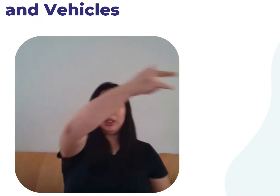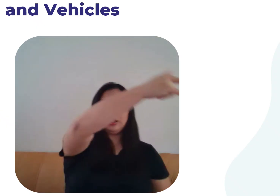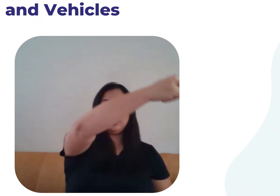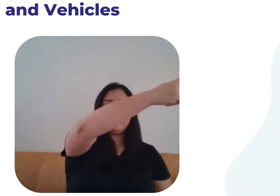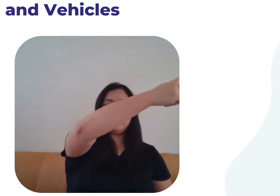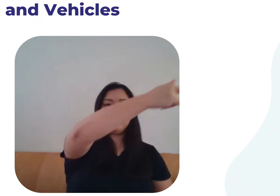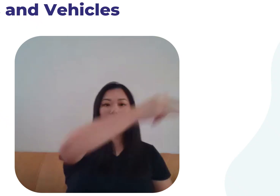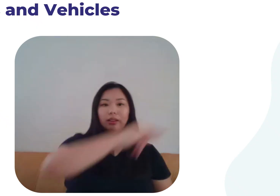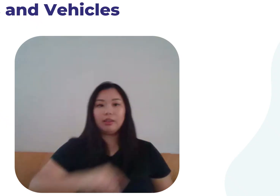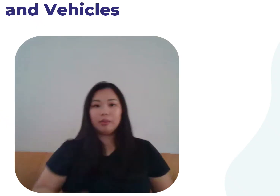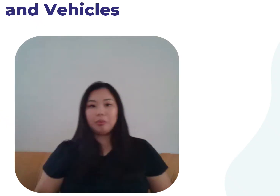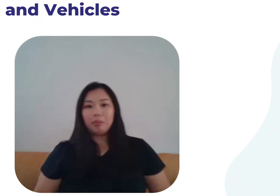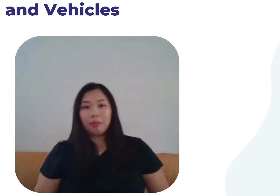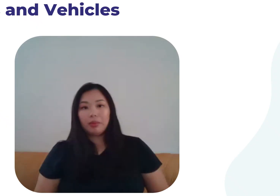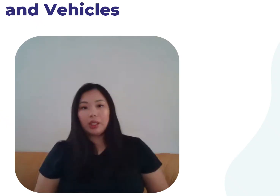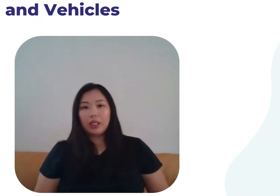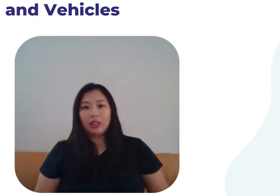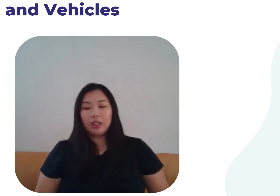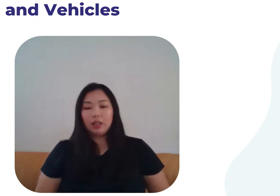Airplane.